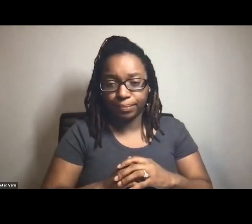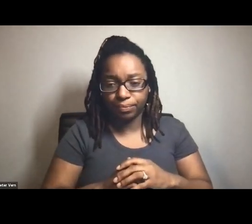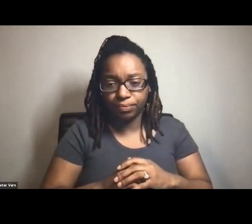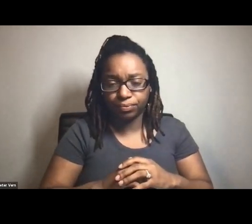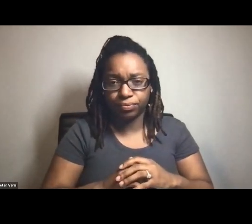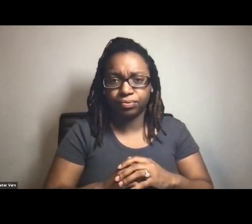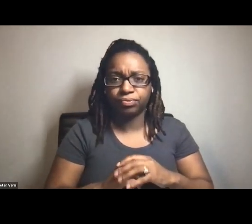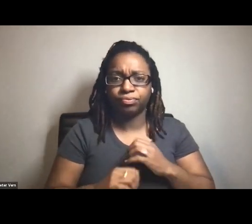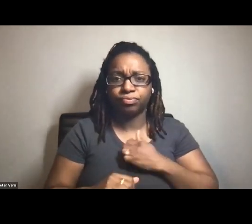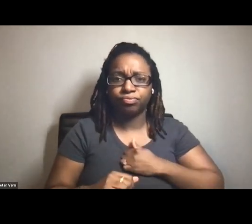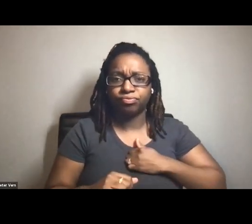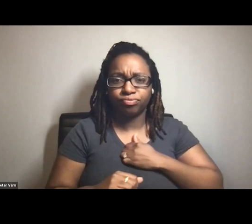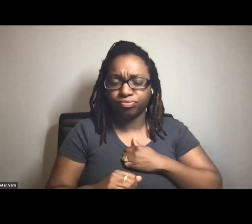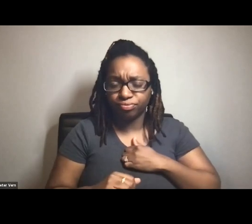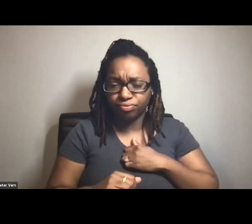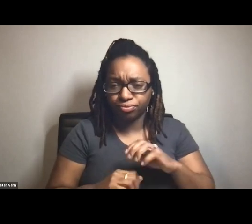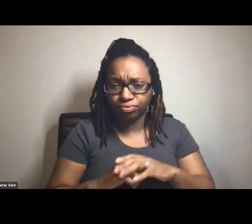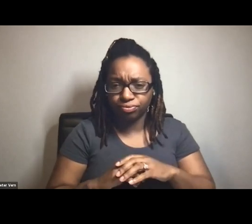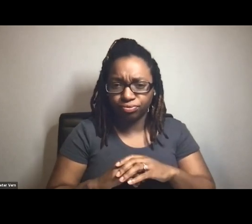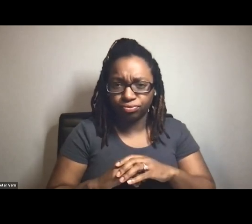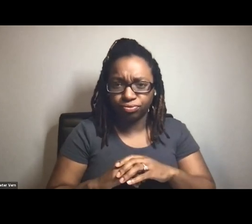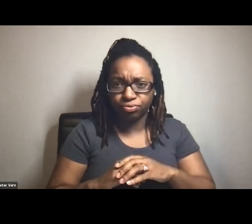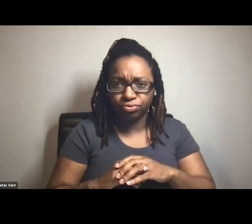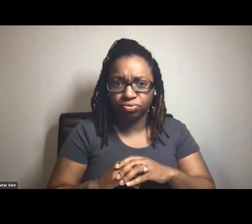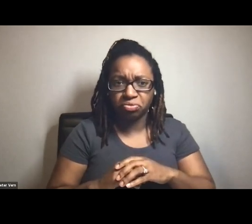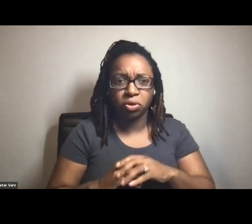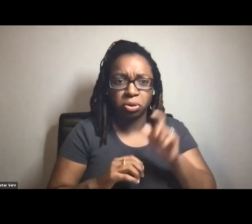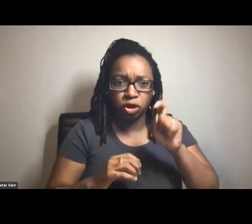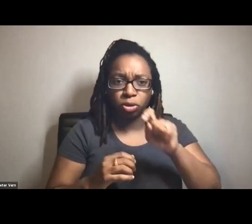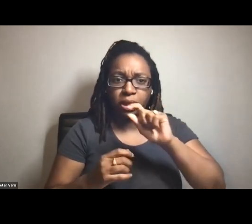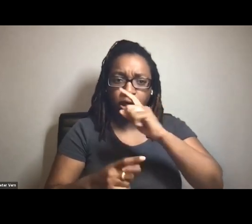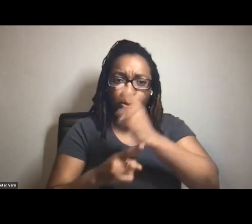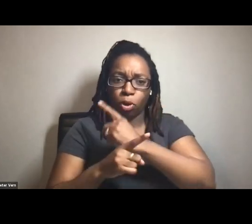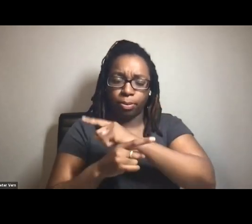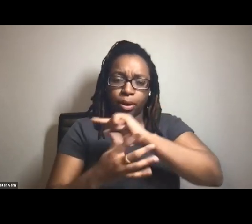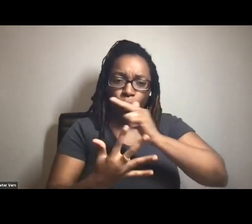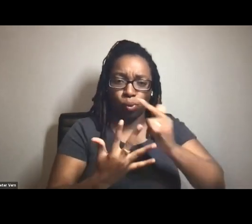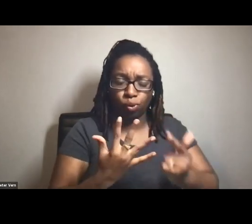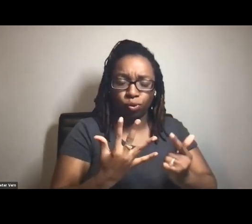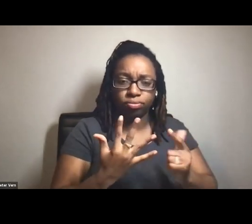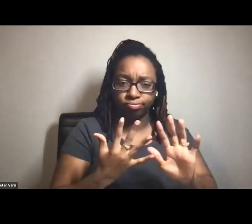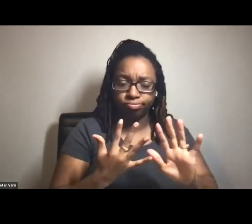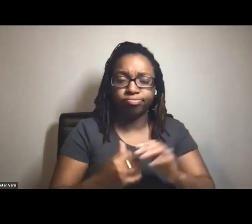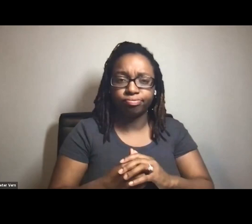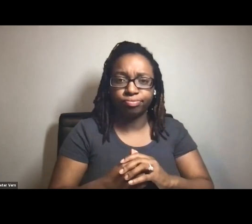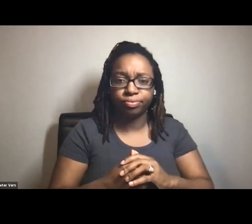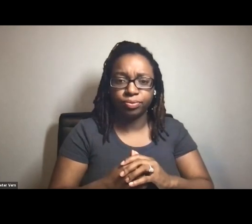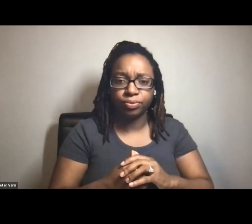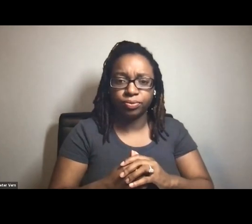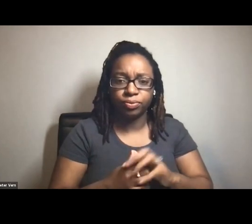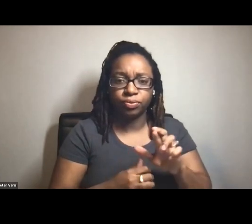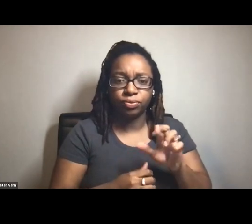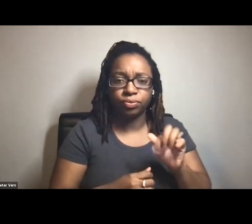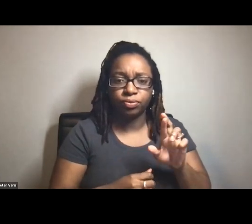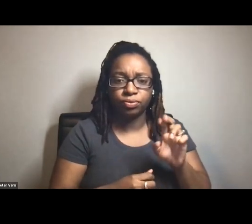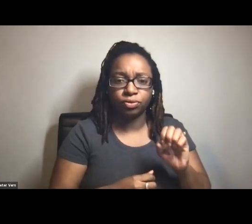Okay, sorry. But let's... Should we go do this in the order? Okay. Okay. Let's go with the WearSkill. Sorry.